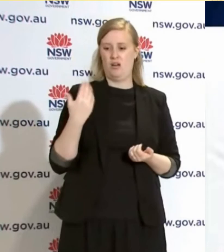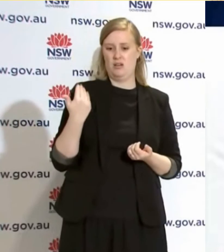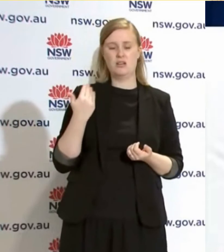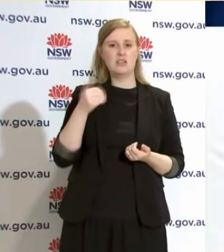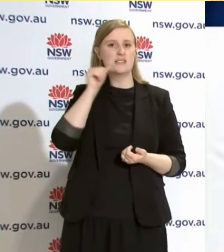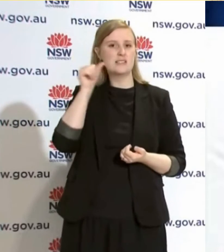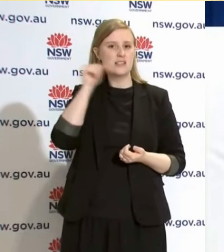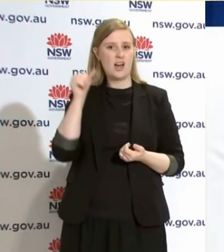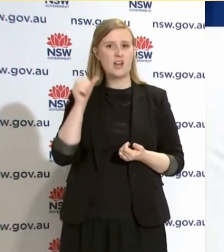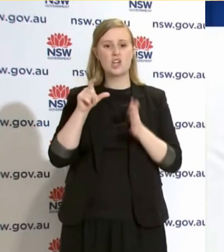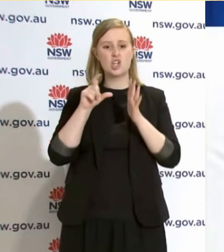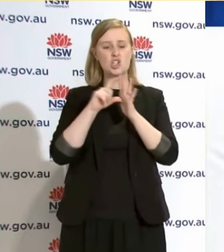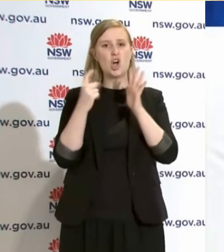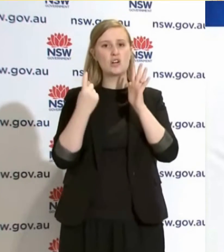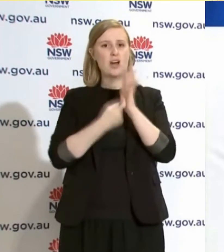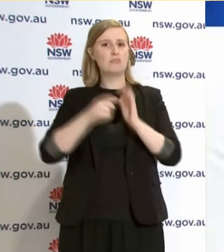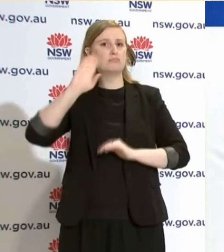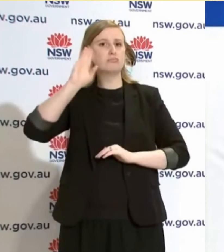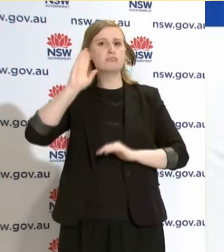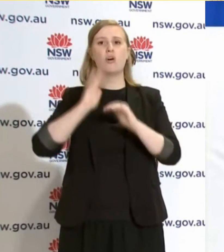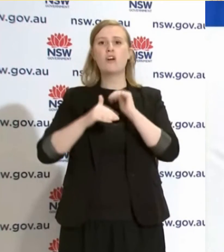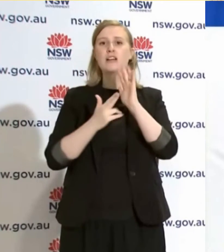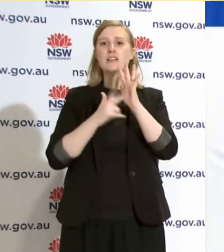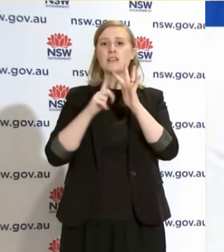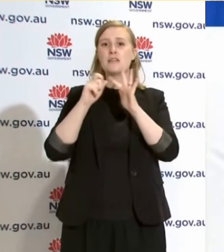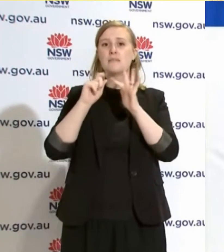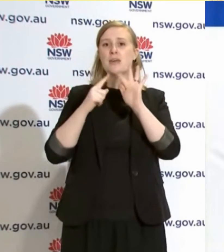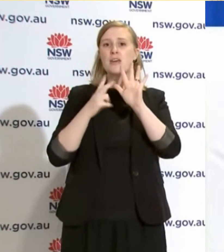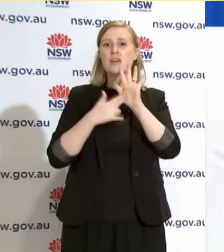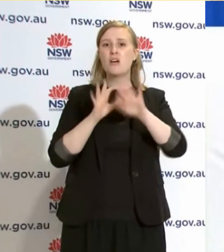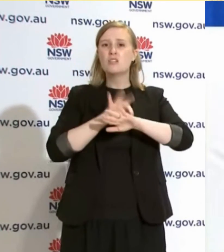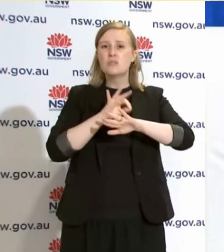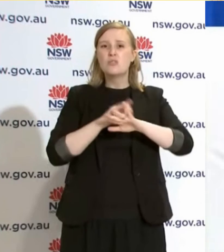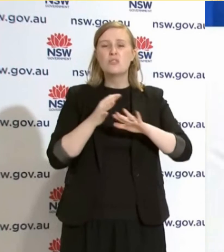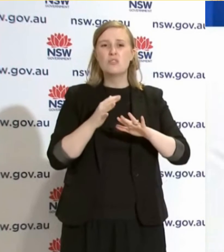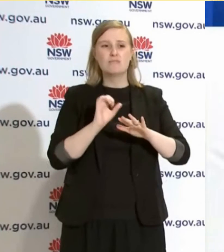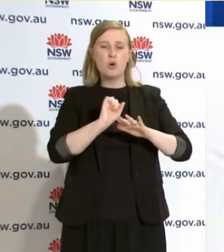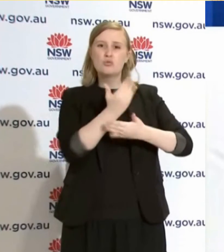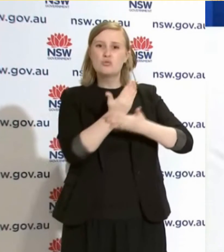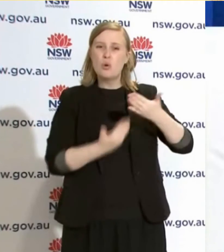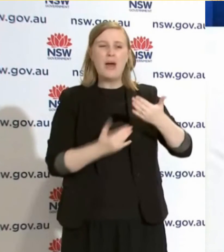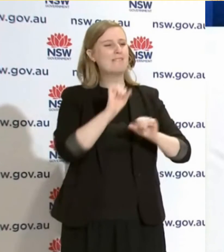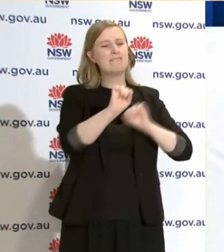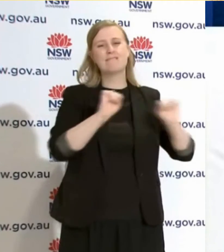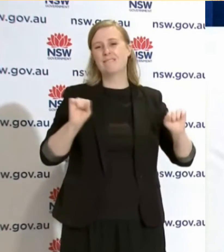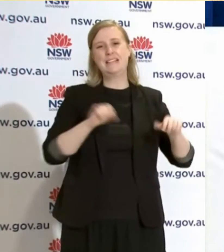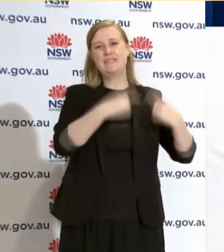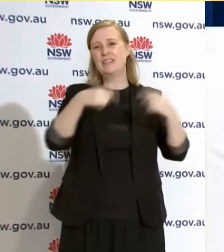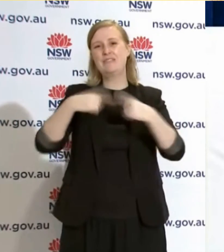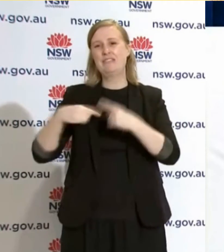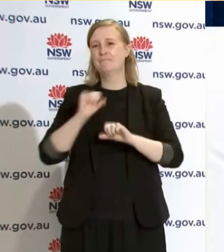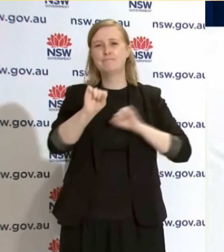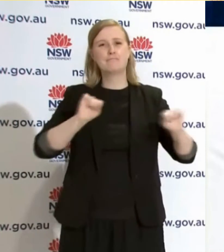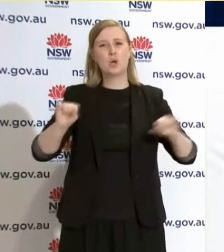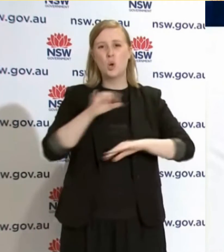she works, where she's involved. So there's no doubt that our hospitals in southwest and western Sydney have the greatest pressure because that's where